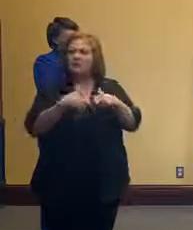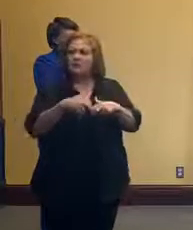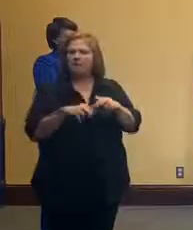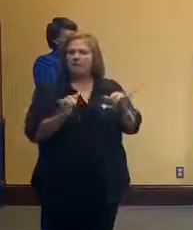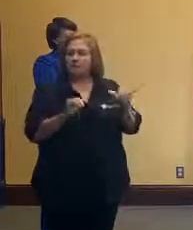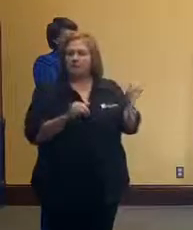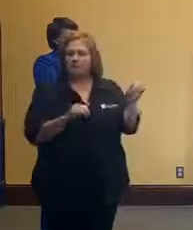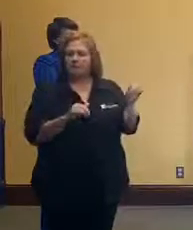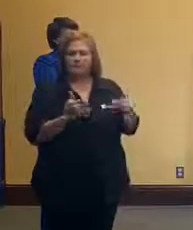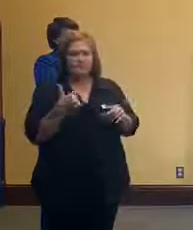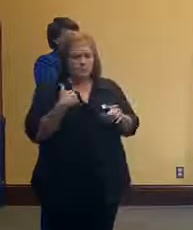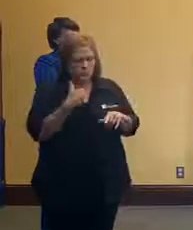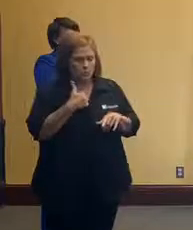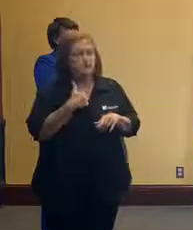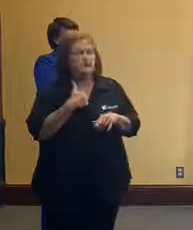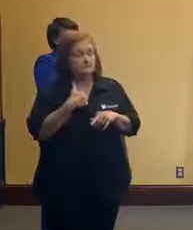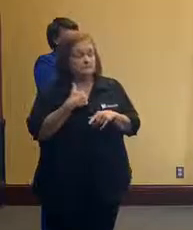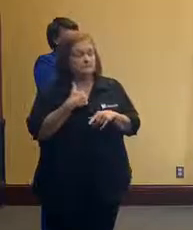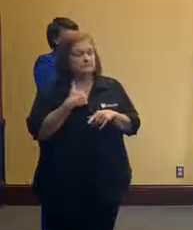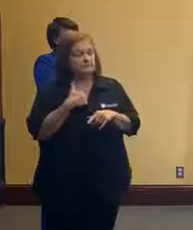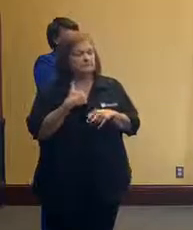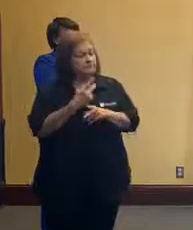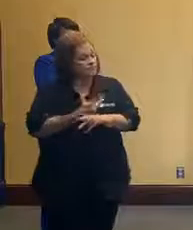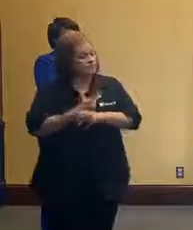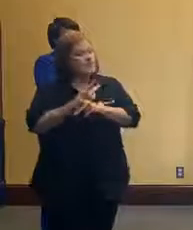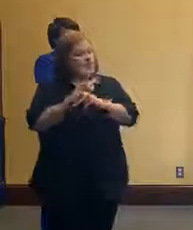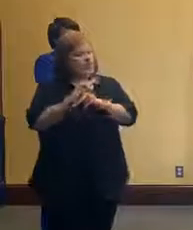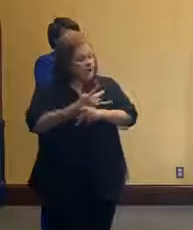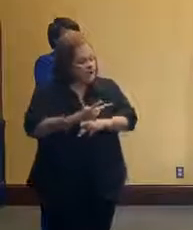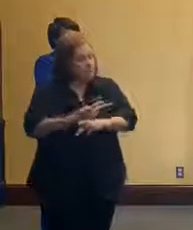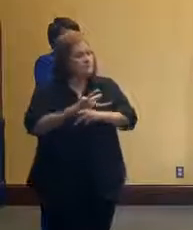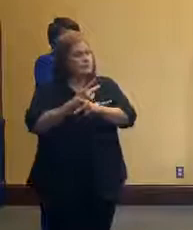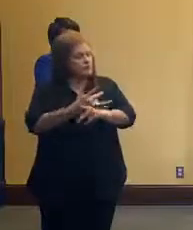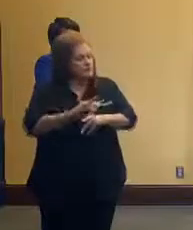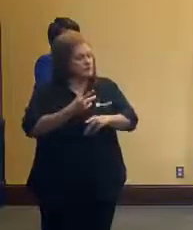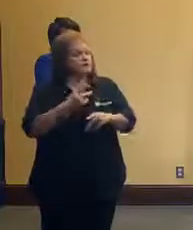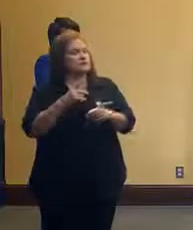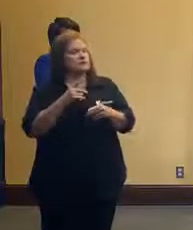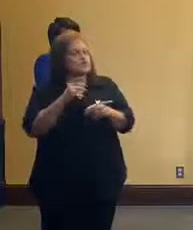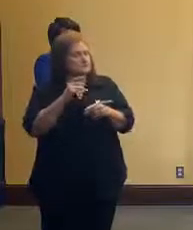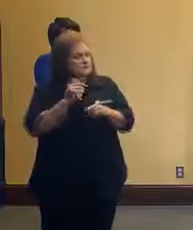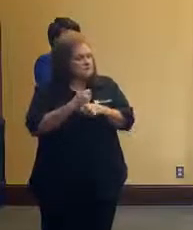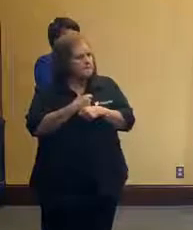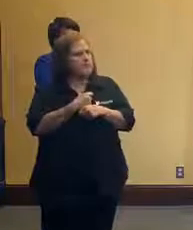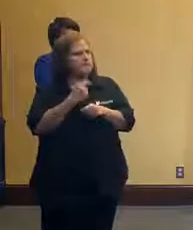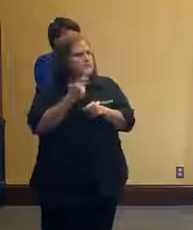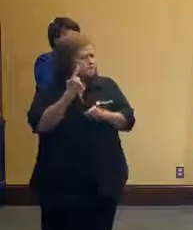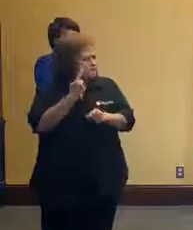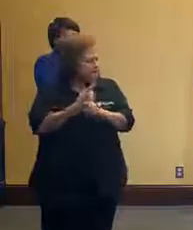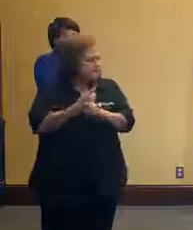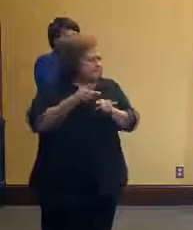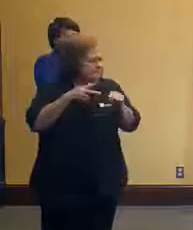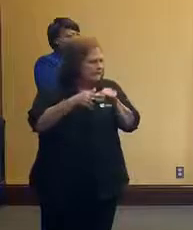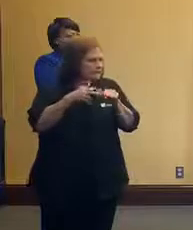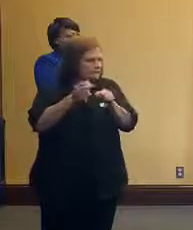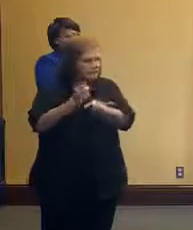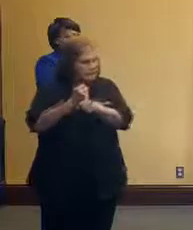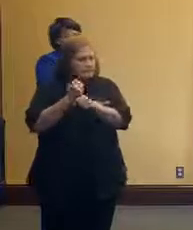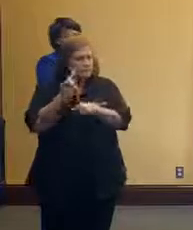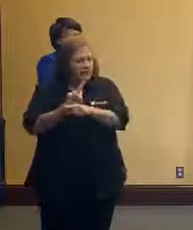very thoughtful, and we're using certainly a scalpel instead of a hatchet to make some of these cuts, but they're significant.